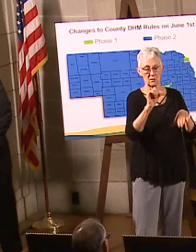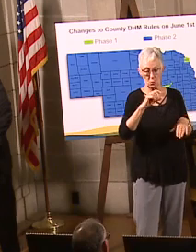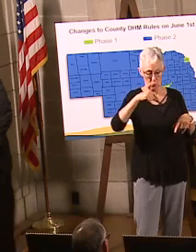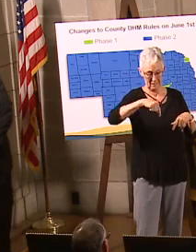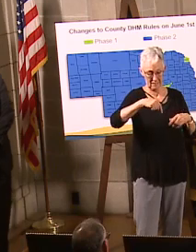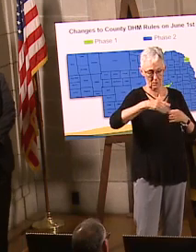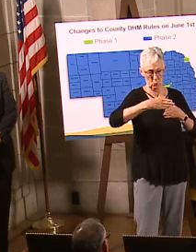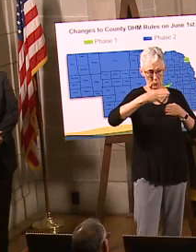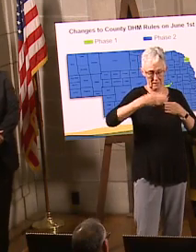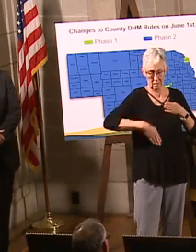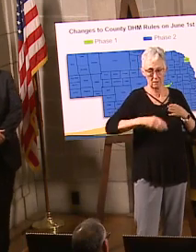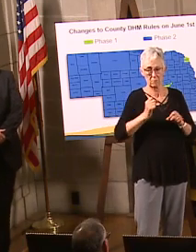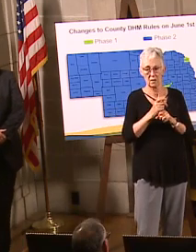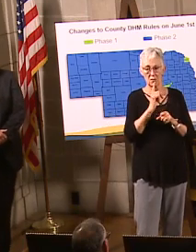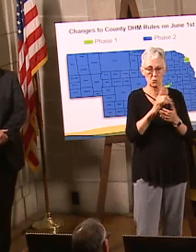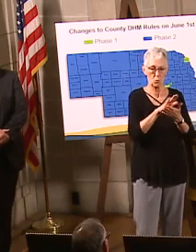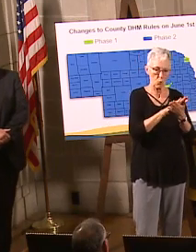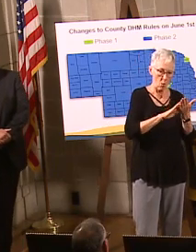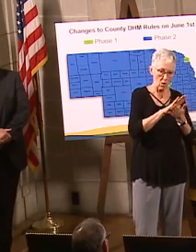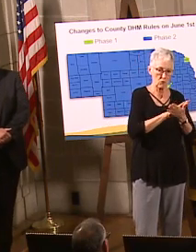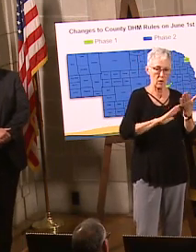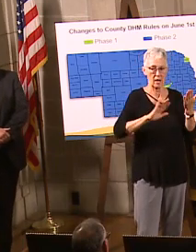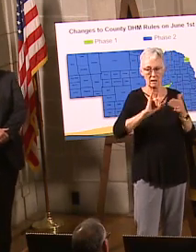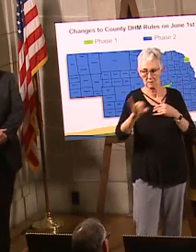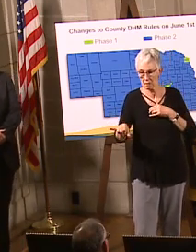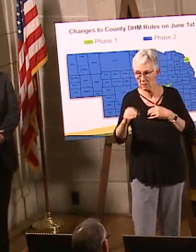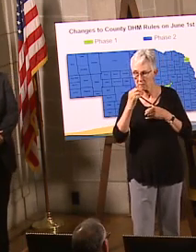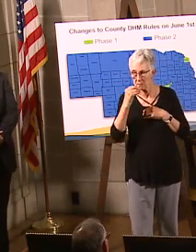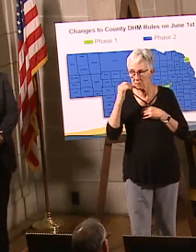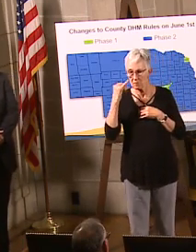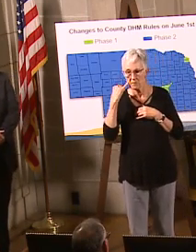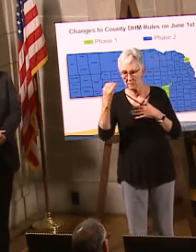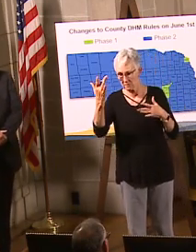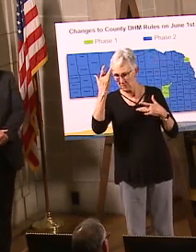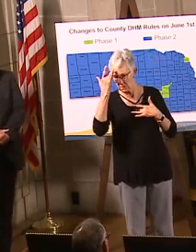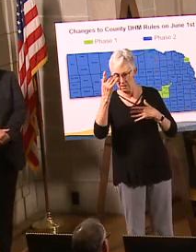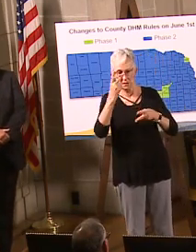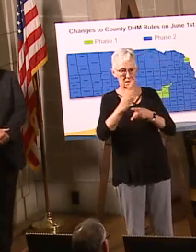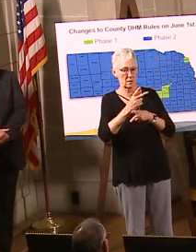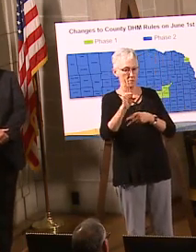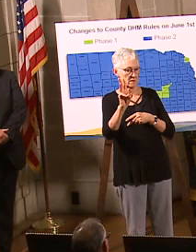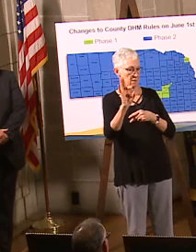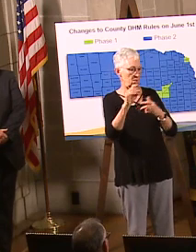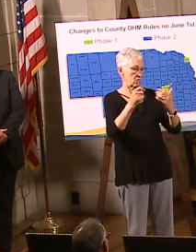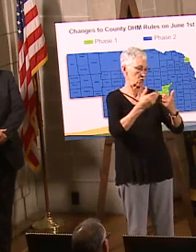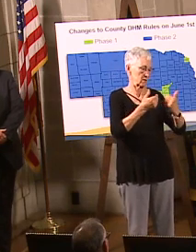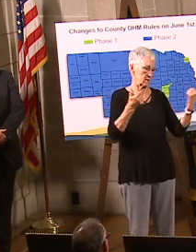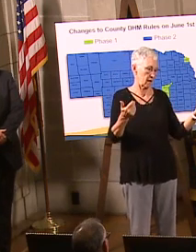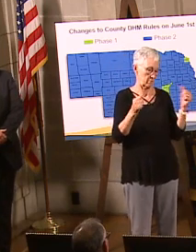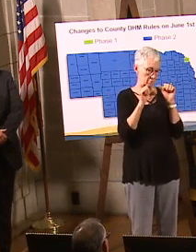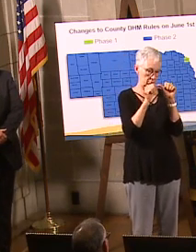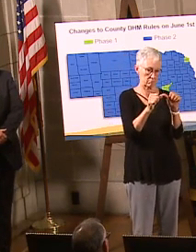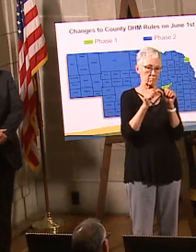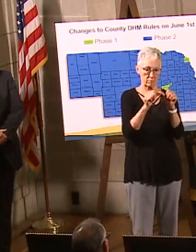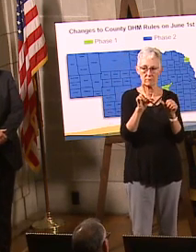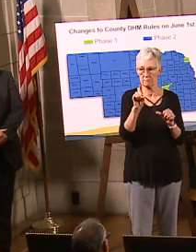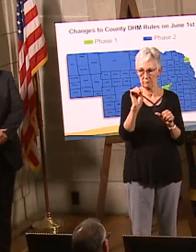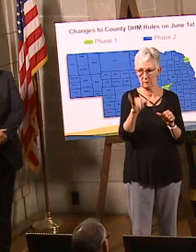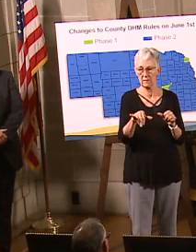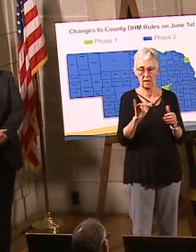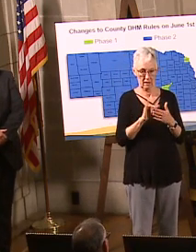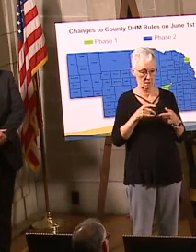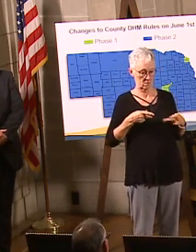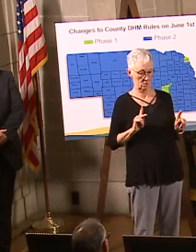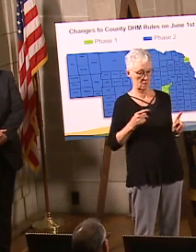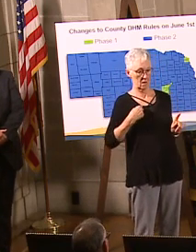hygiene around washing your hands and staying home when you're sick and staying 6 feet away from people, all of that. Please continue to do that. That is what allowed us to be